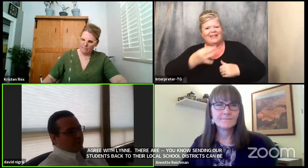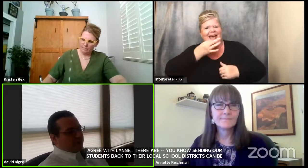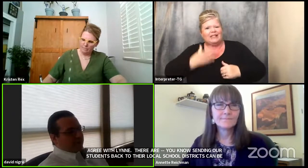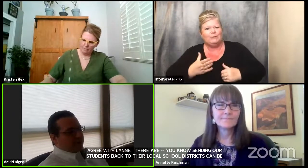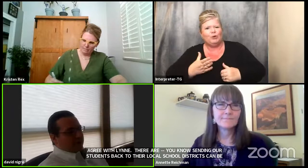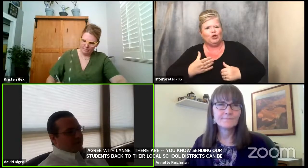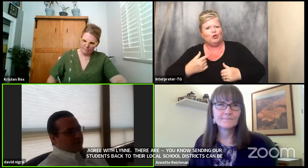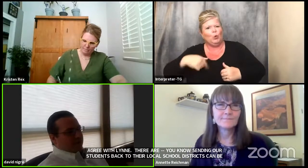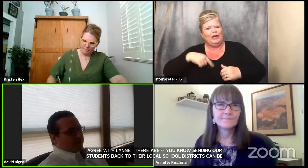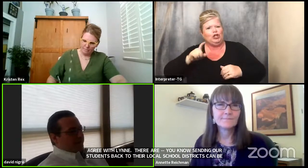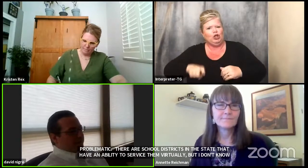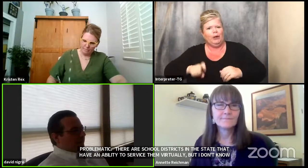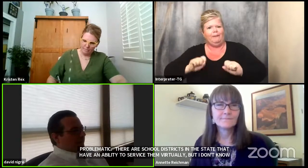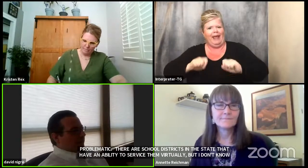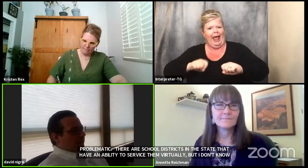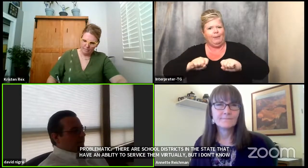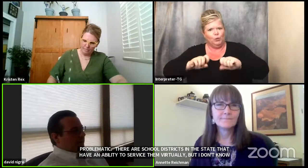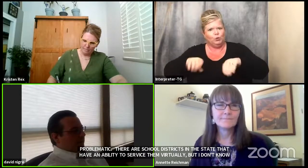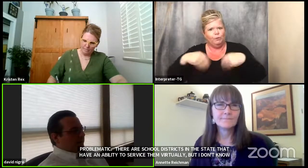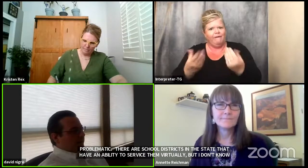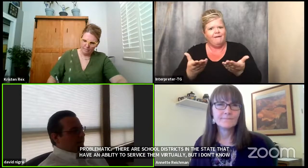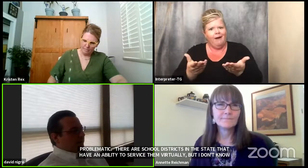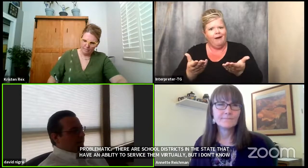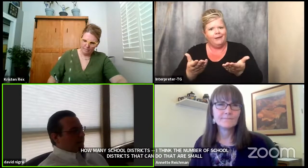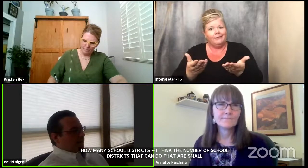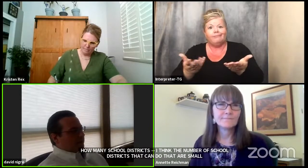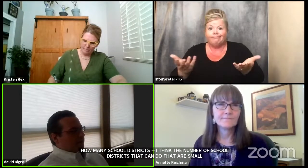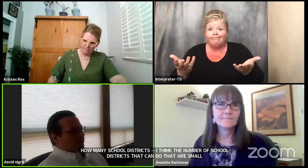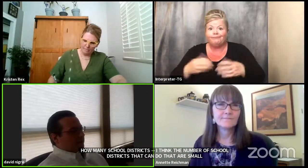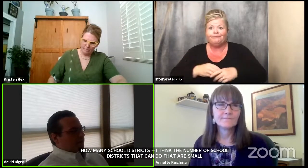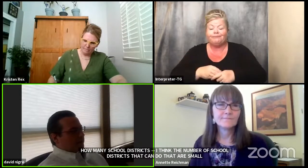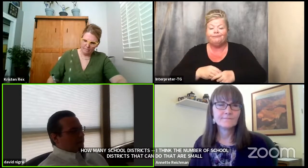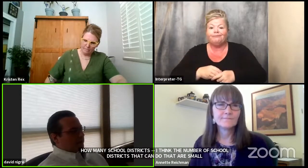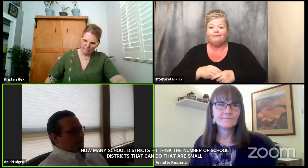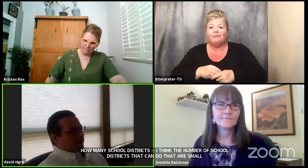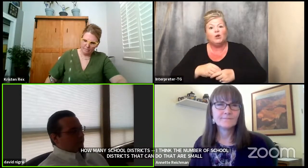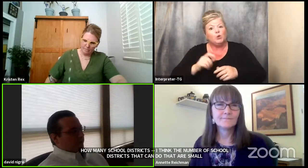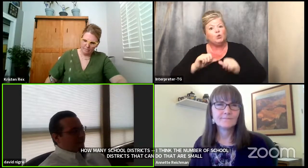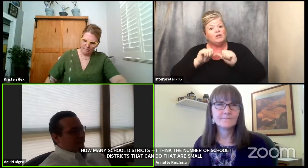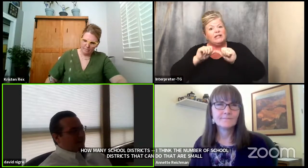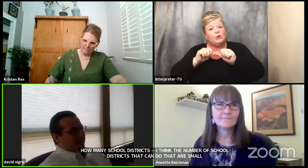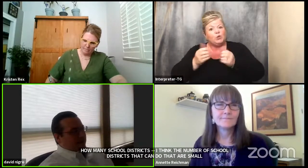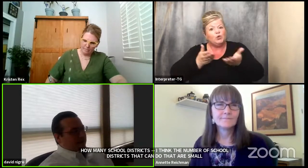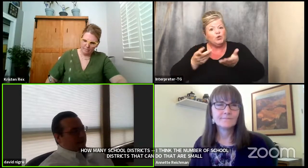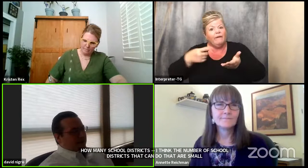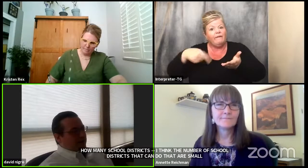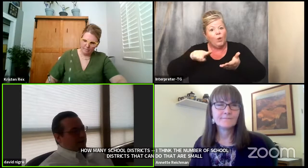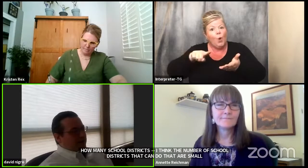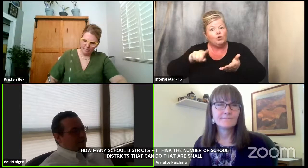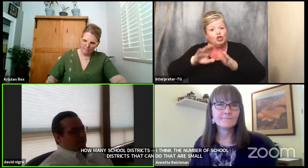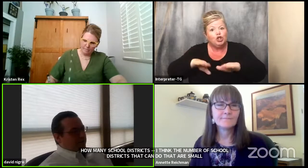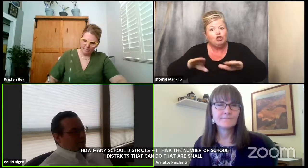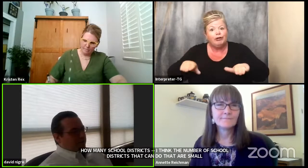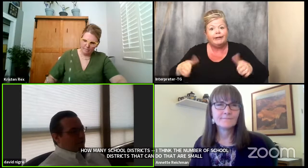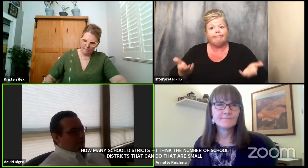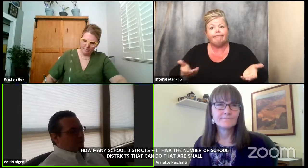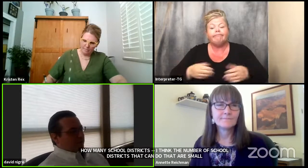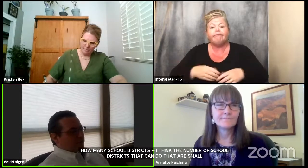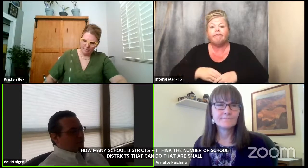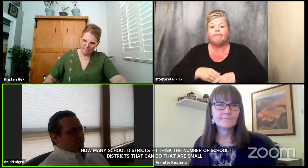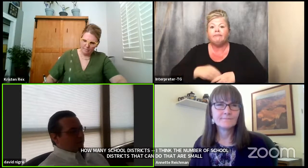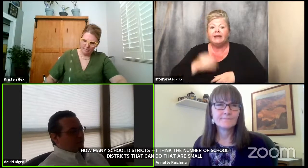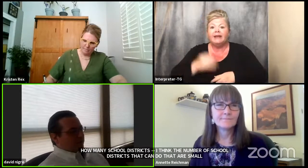deploy it in a manner that continues to serve those children. If they're not in